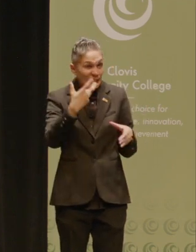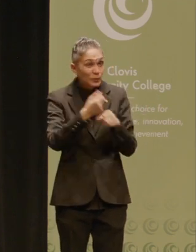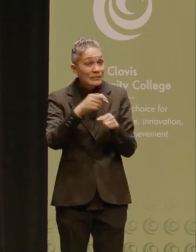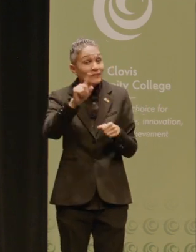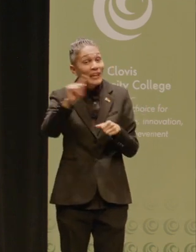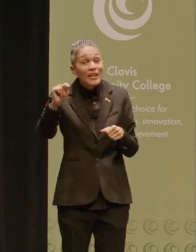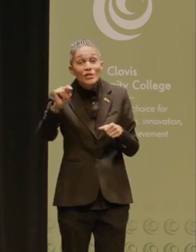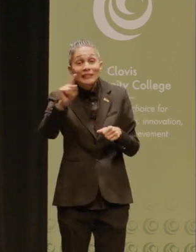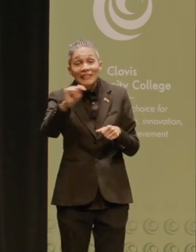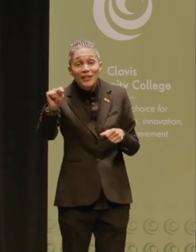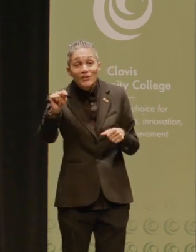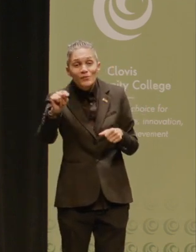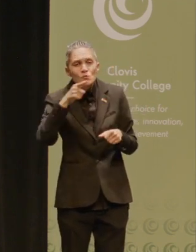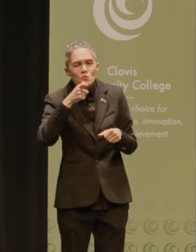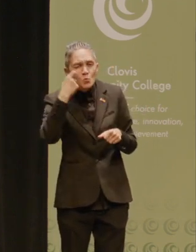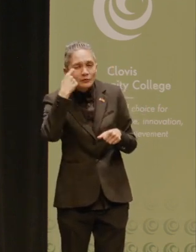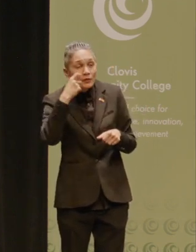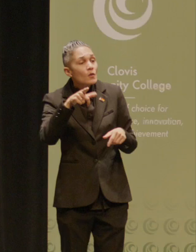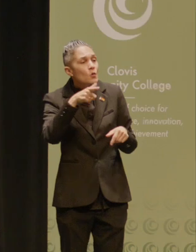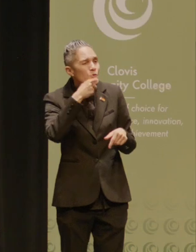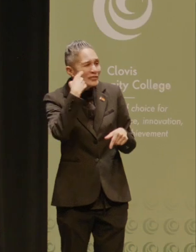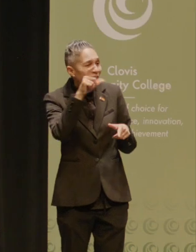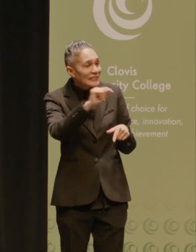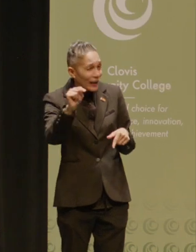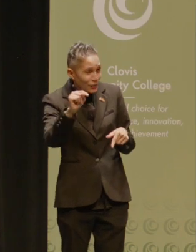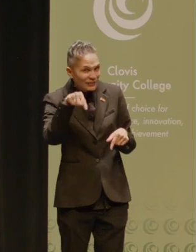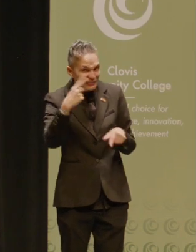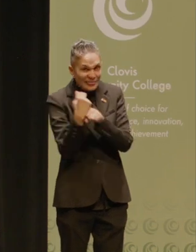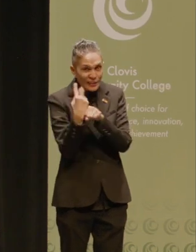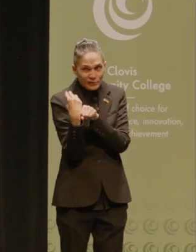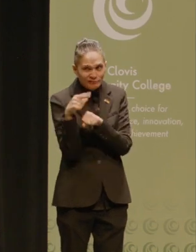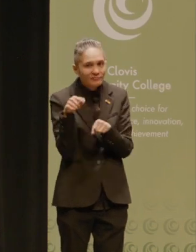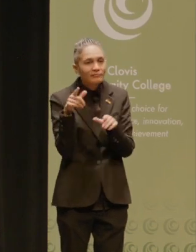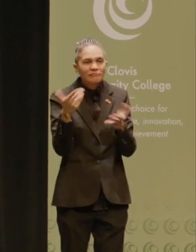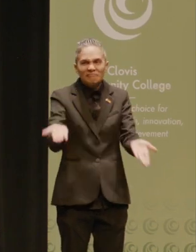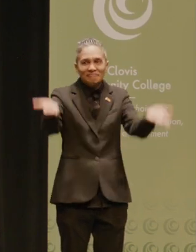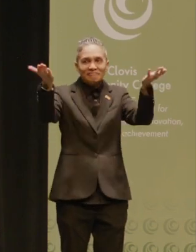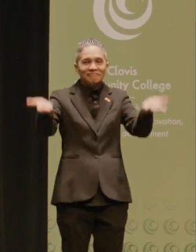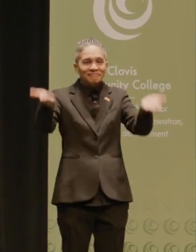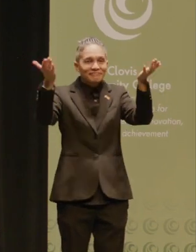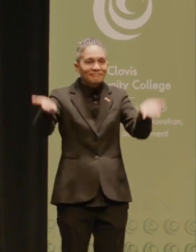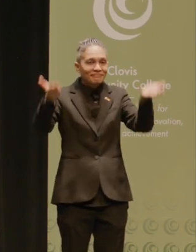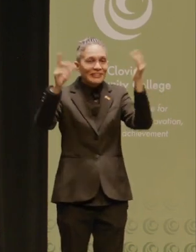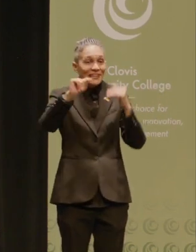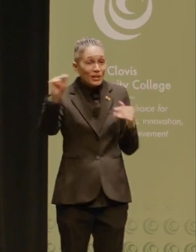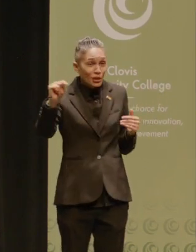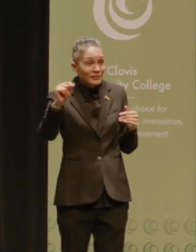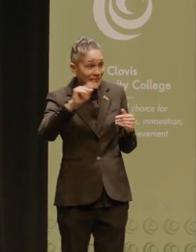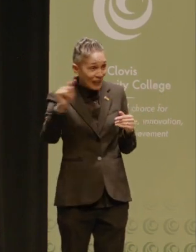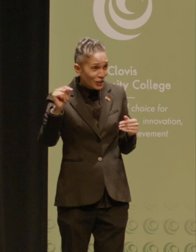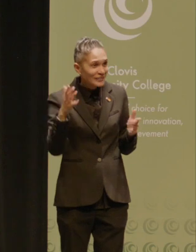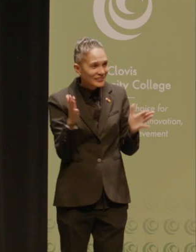received tenure this year or last year, did you just receive tenure last year or this year? Stand up. Stand up. You received